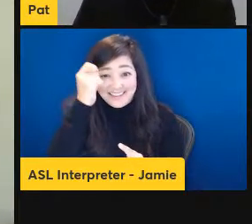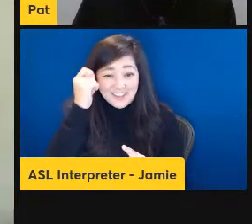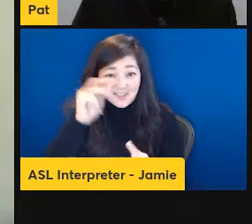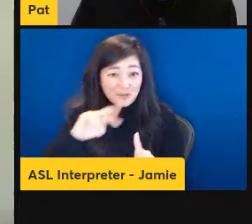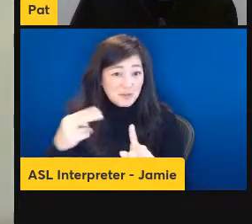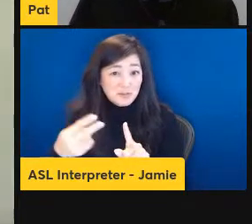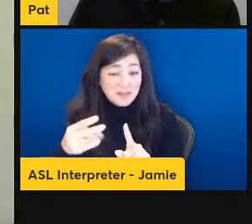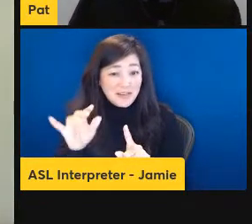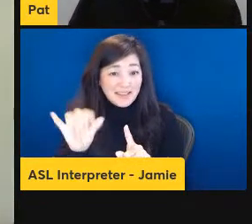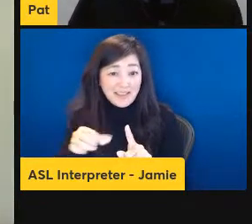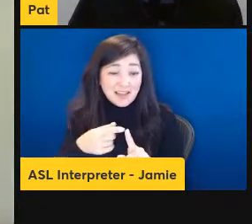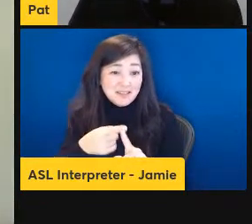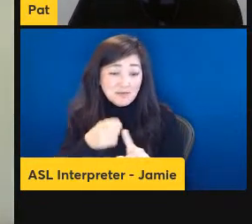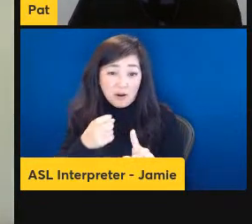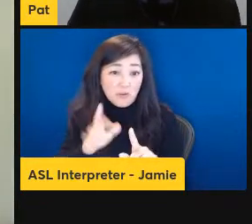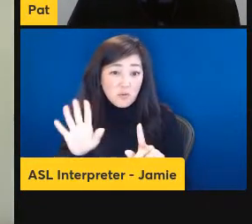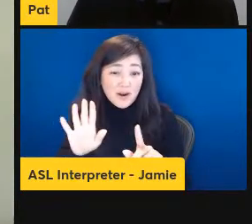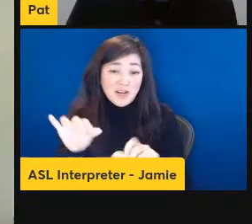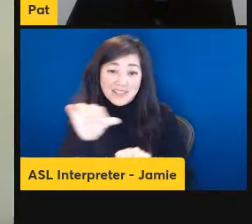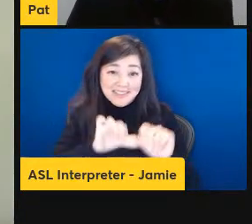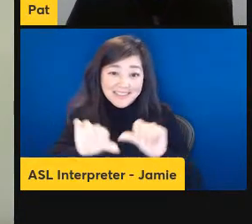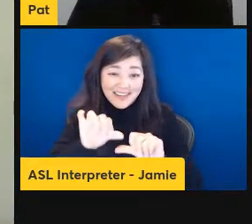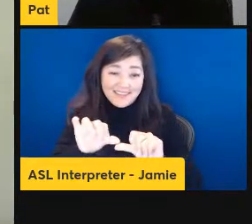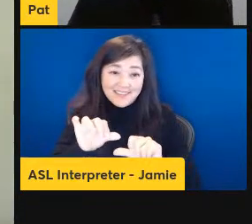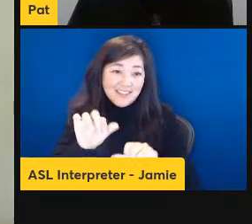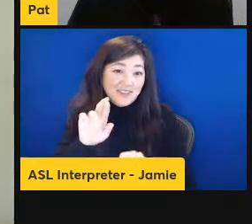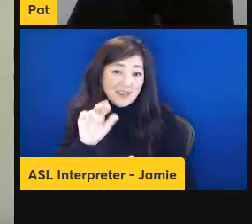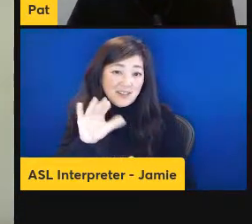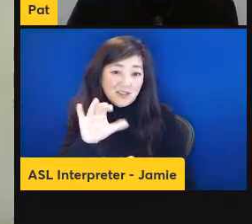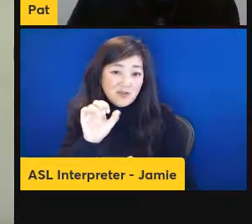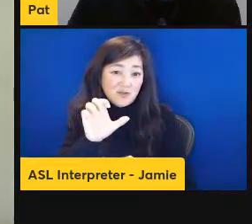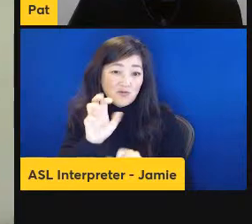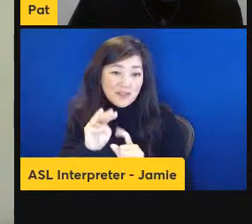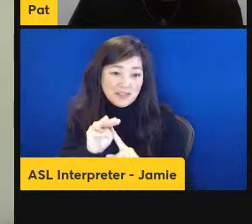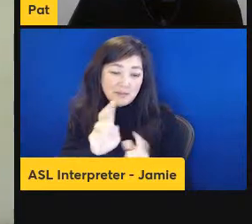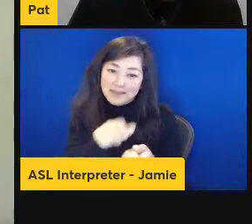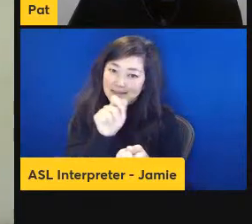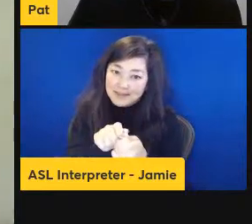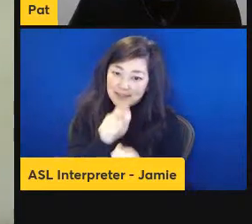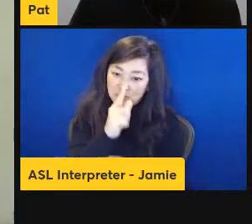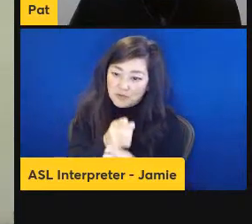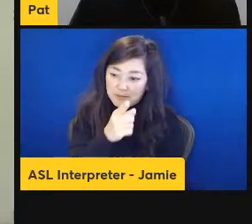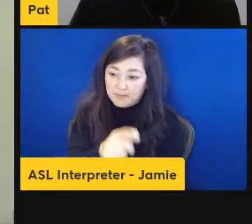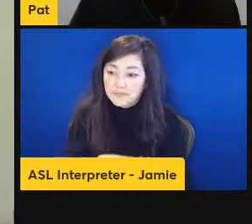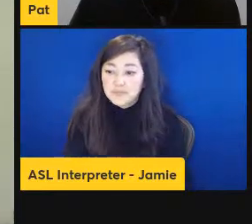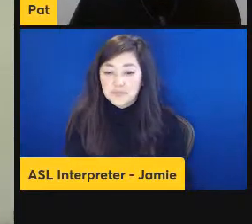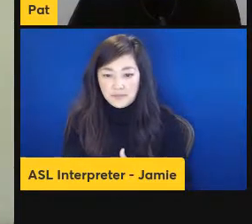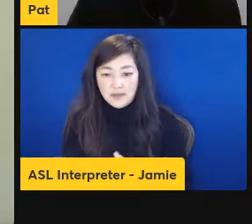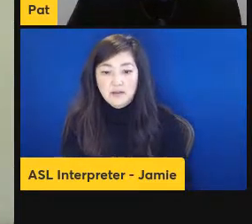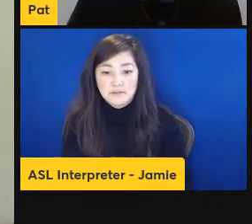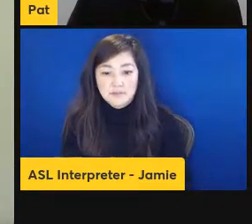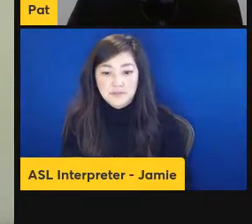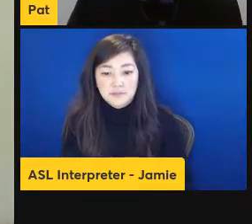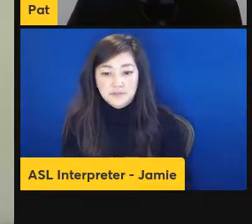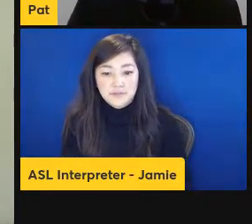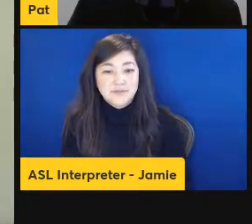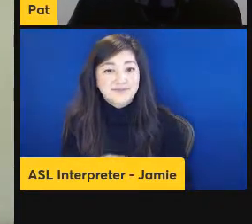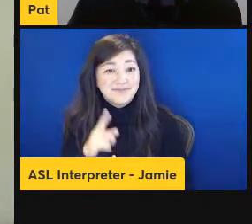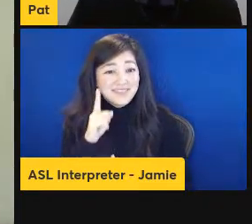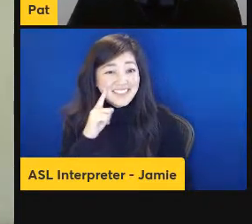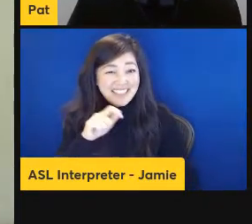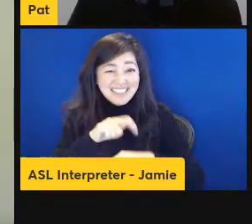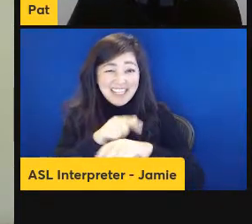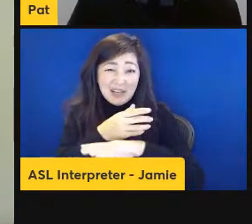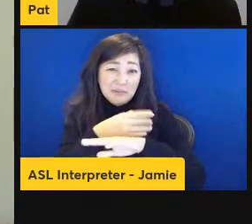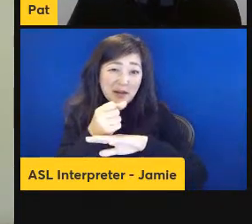is derived from scientific racism. Exactly. So I think we've run out of time. Again,